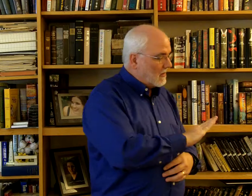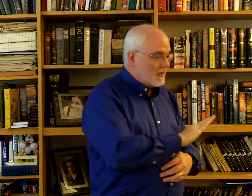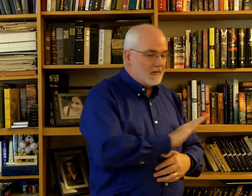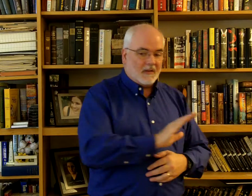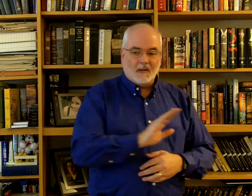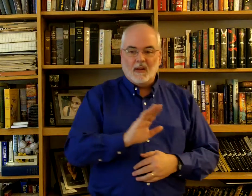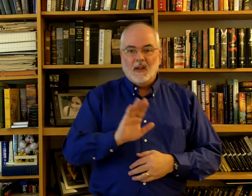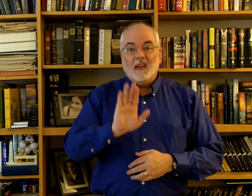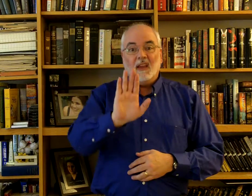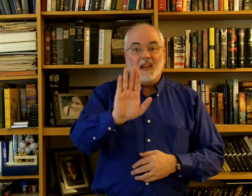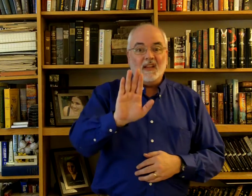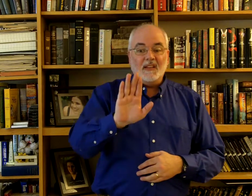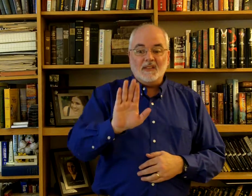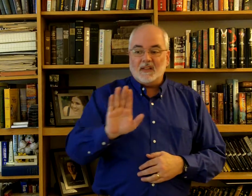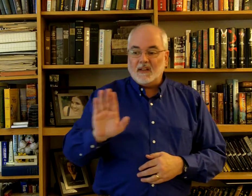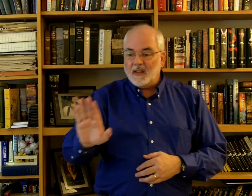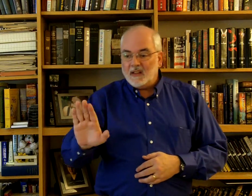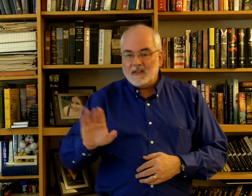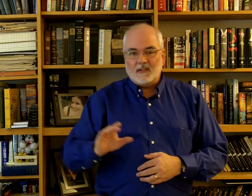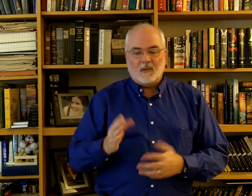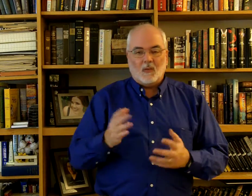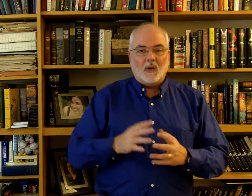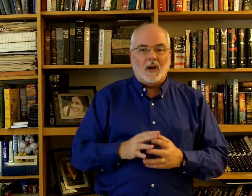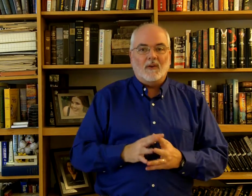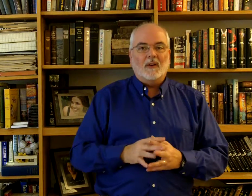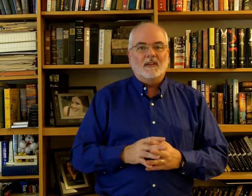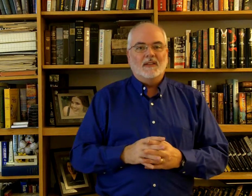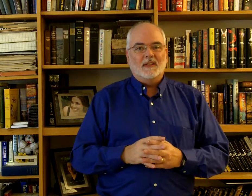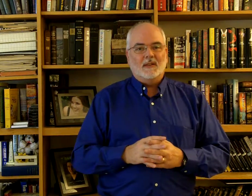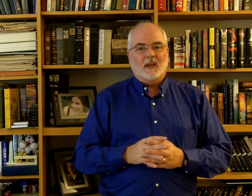hers and his and its and whatever. Okay?